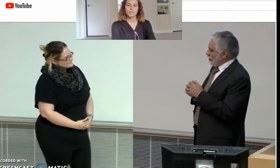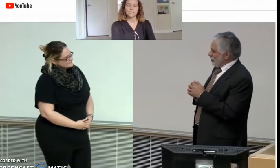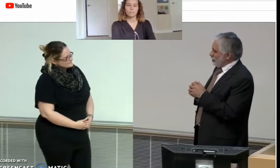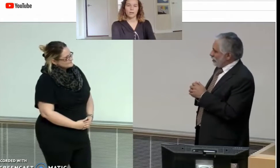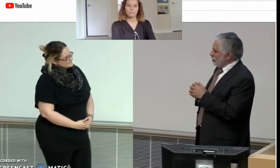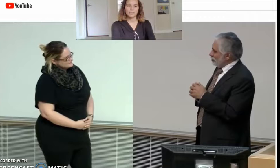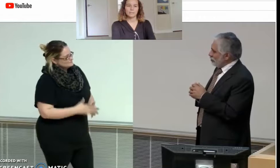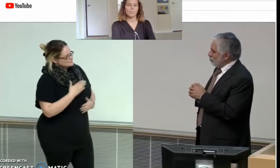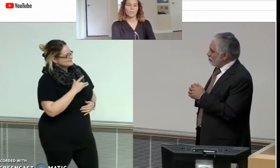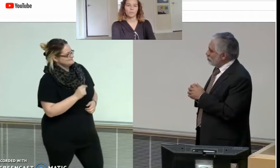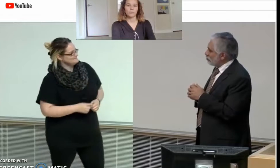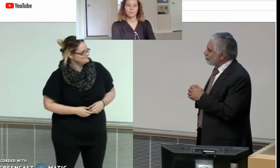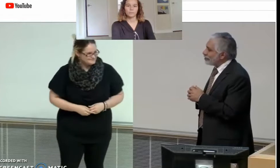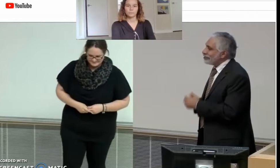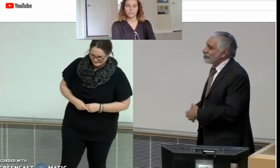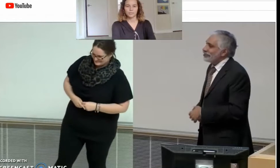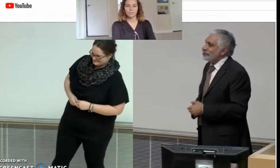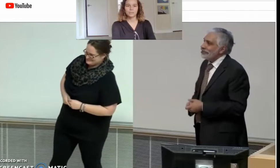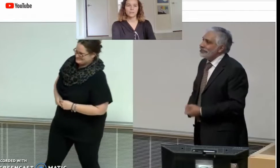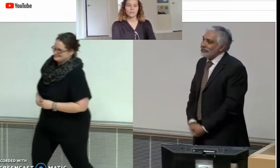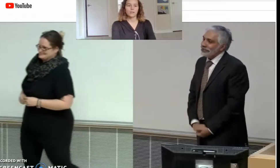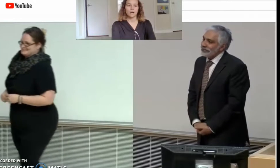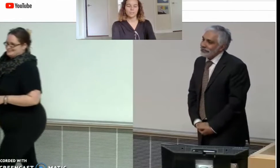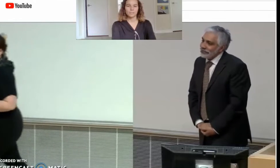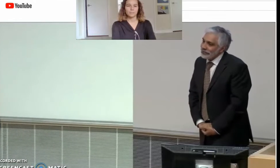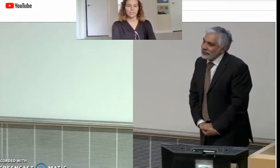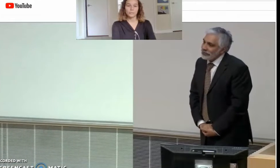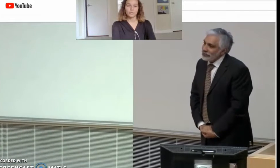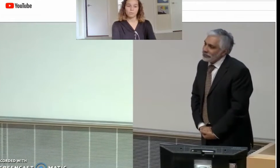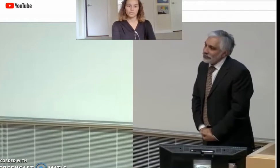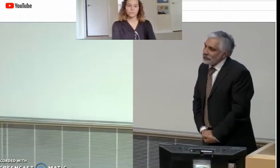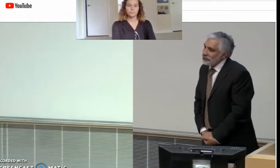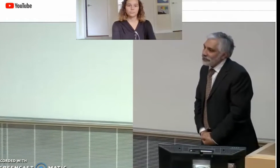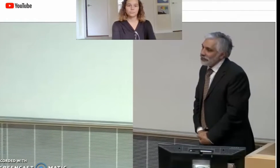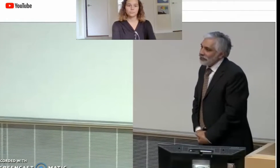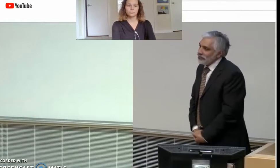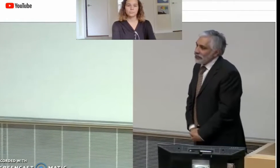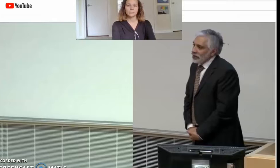That's why we see it more in those rural areas. Awesome, thank you so much.